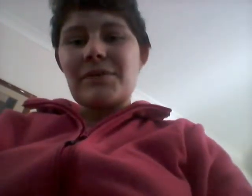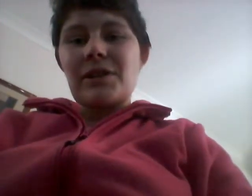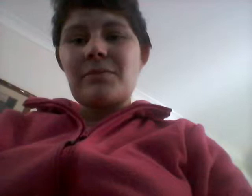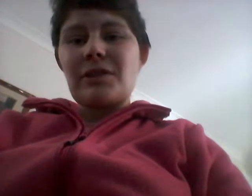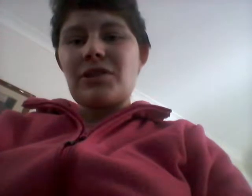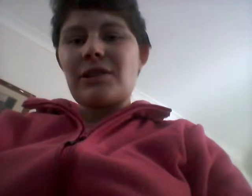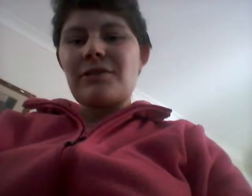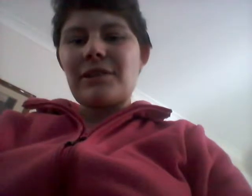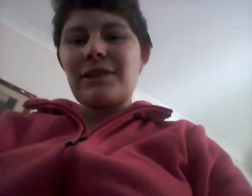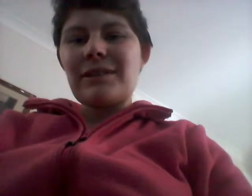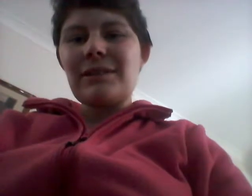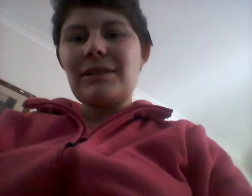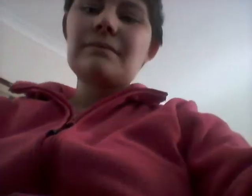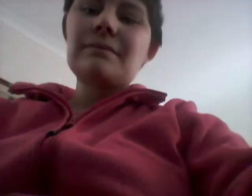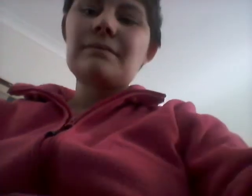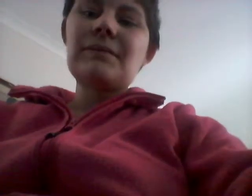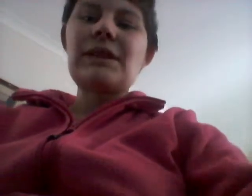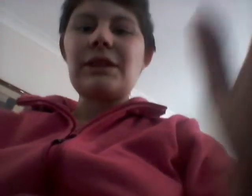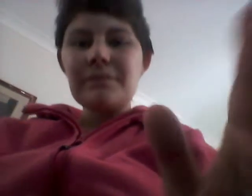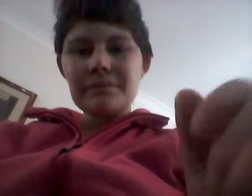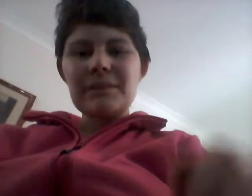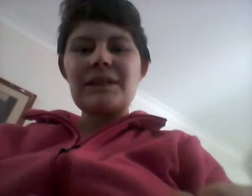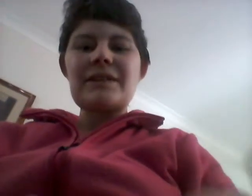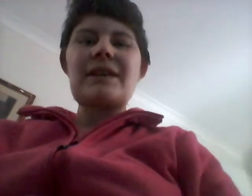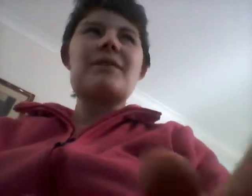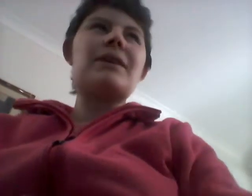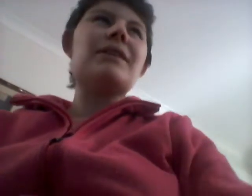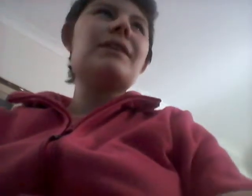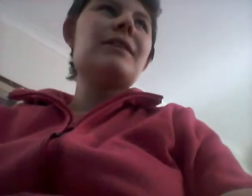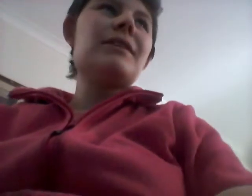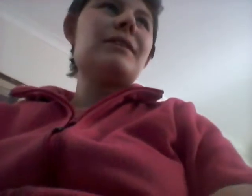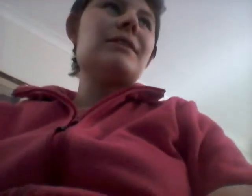Subscribe to my channel, Ink. Okay. Here's another one.